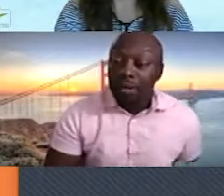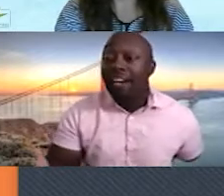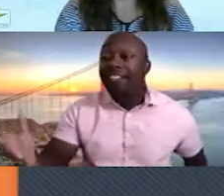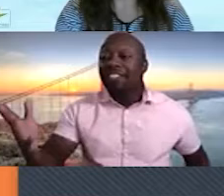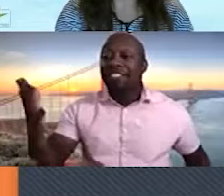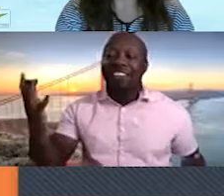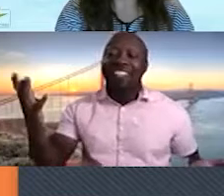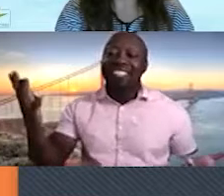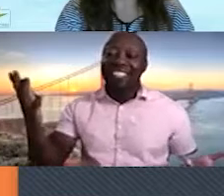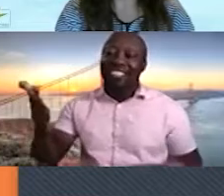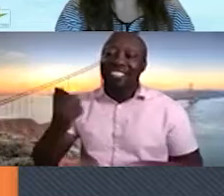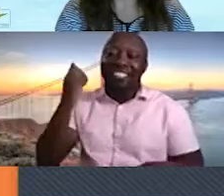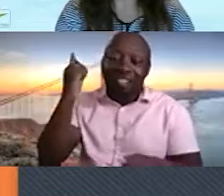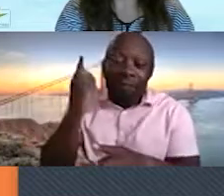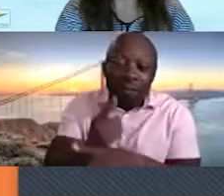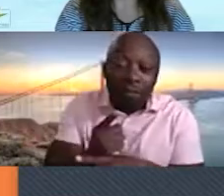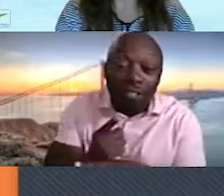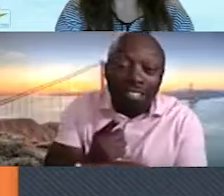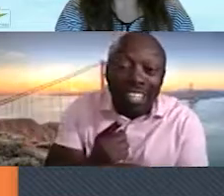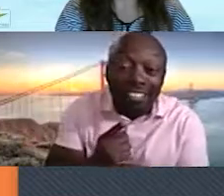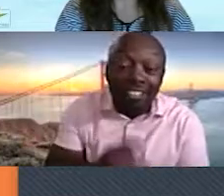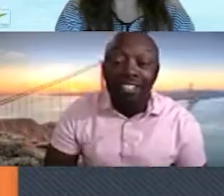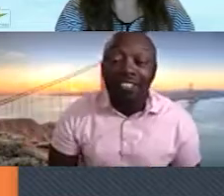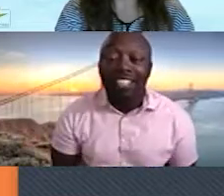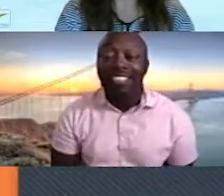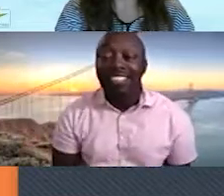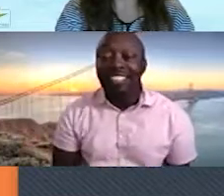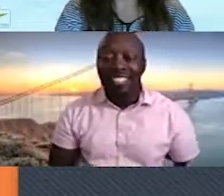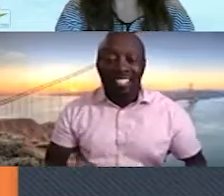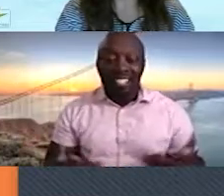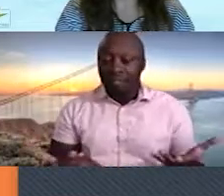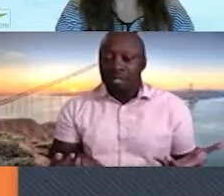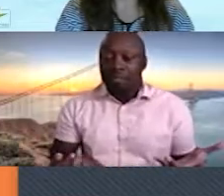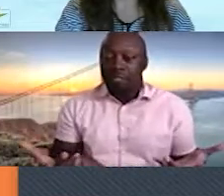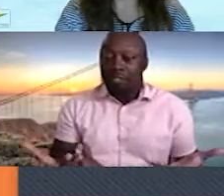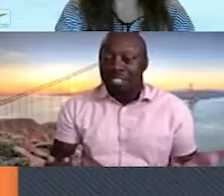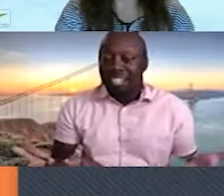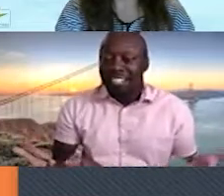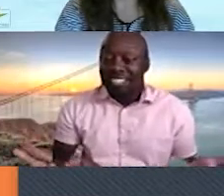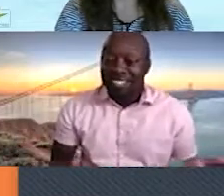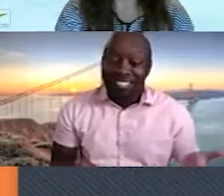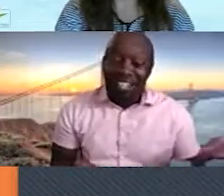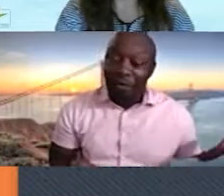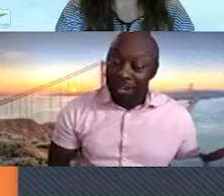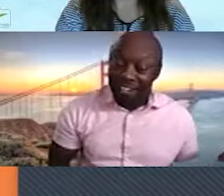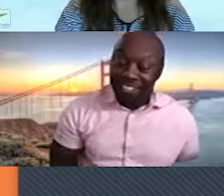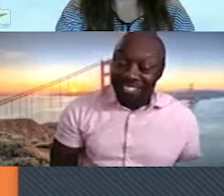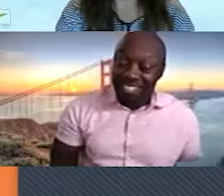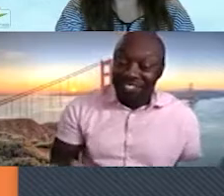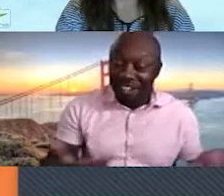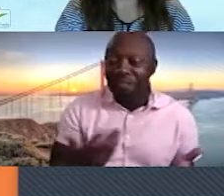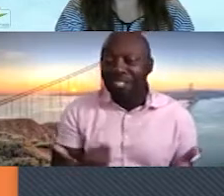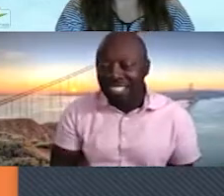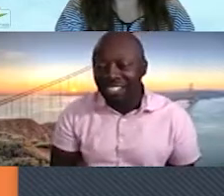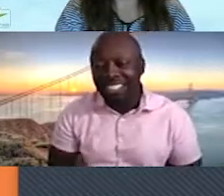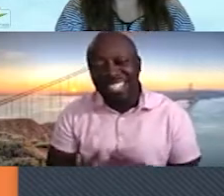Your parents or guardians. A few of you answered correctly. A lot of people don't realize that our parents